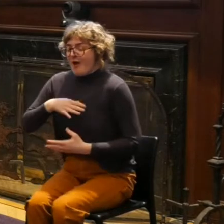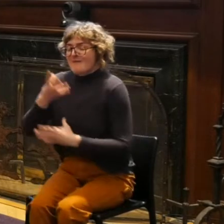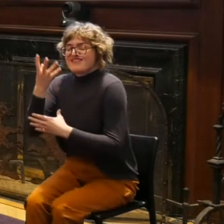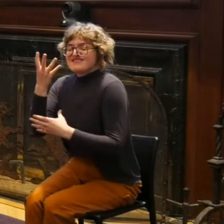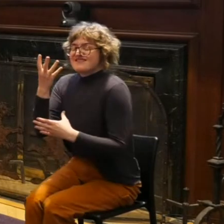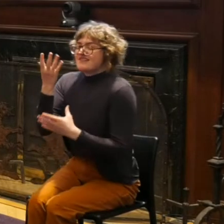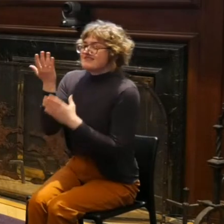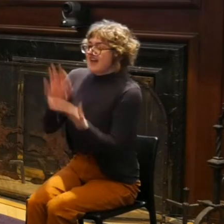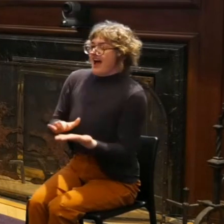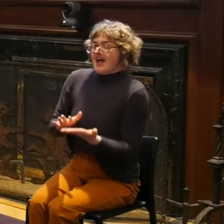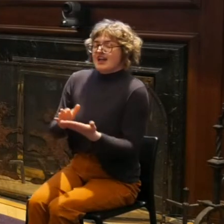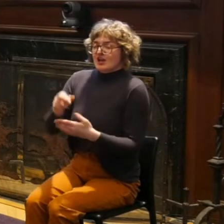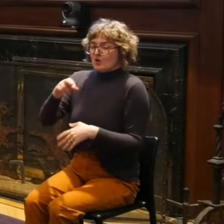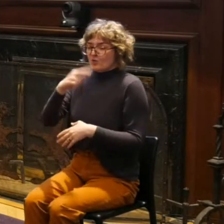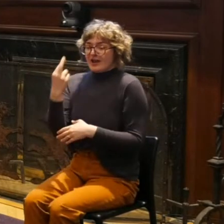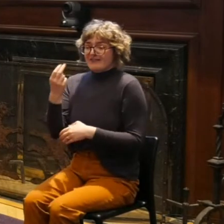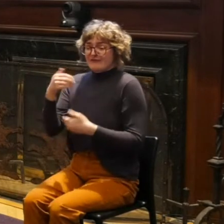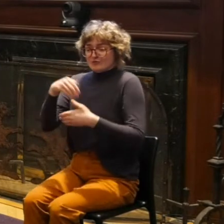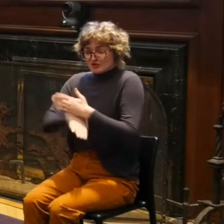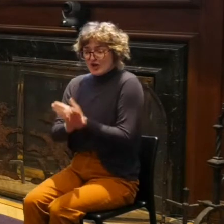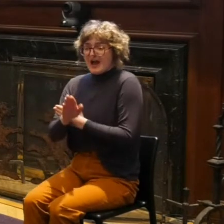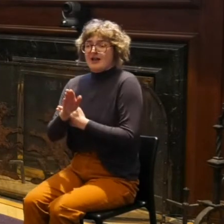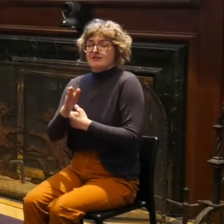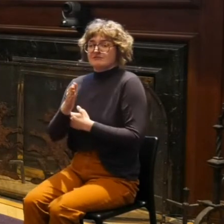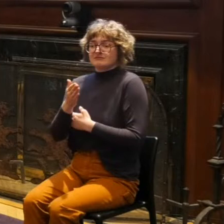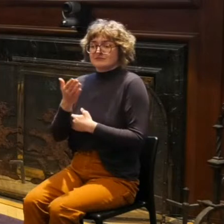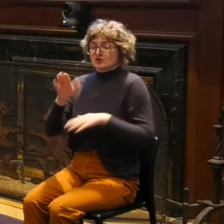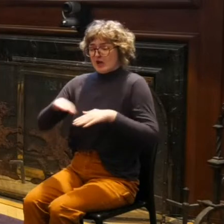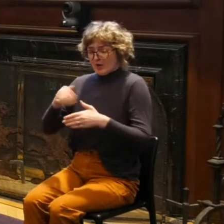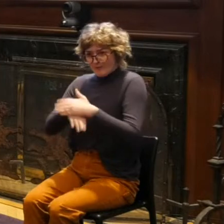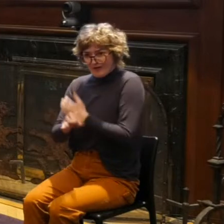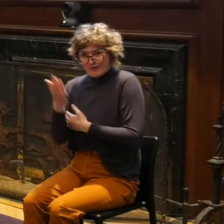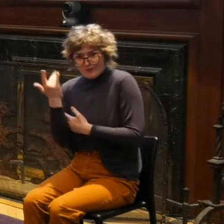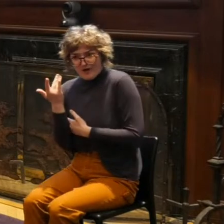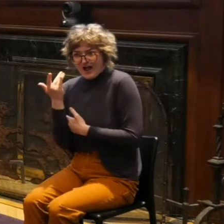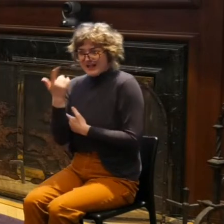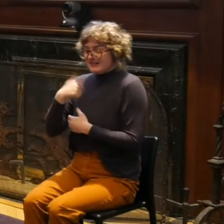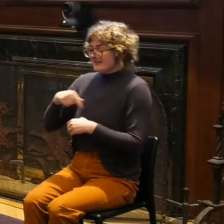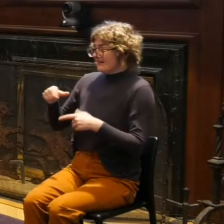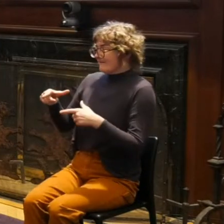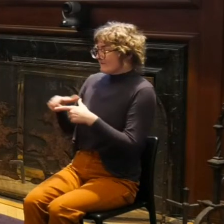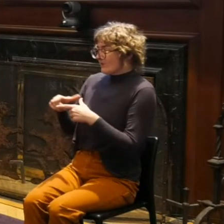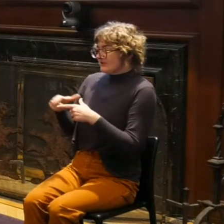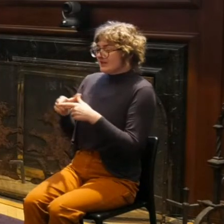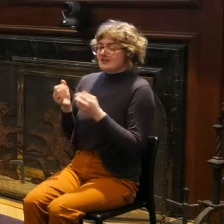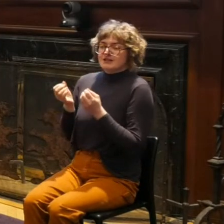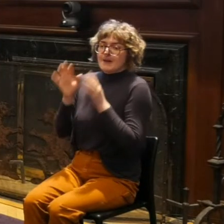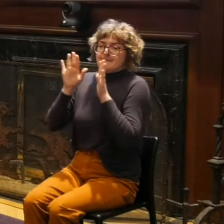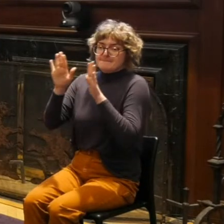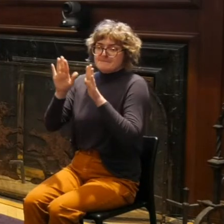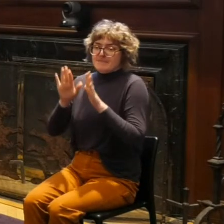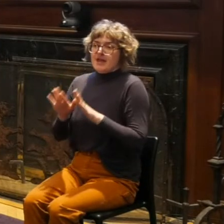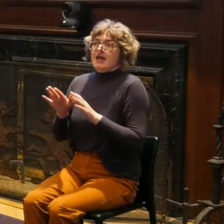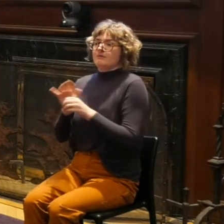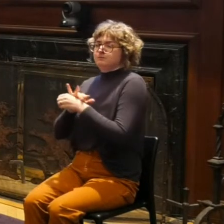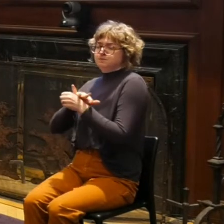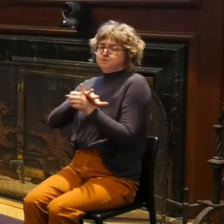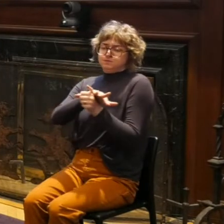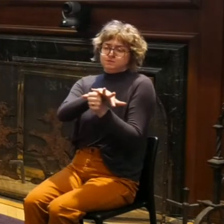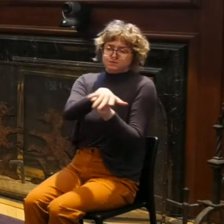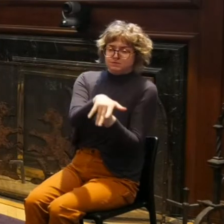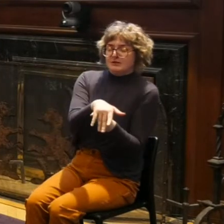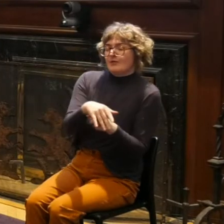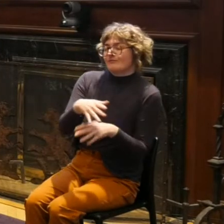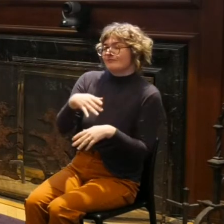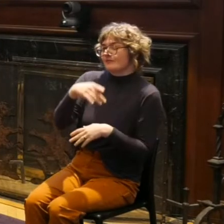an alarming rate from childbirth? Because our pussy is too fertile and we are taking over. White people are not